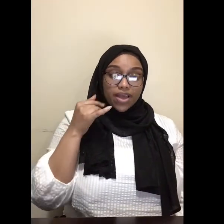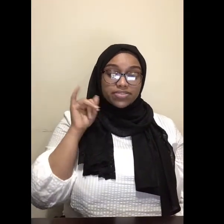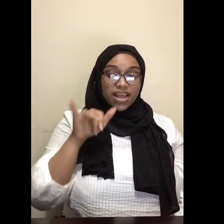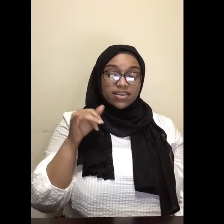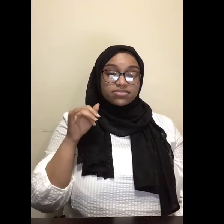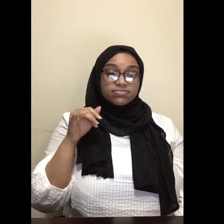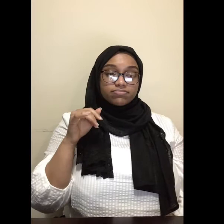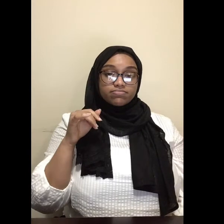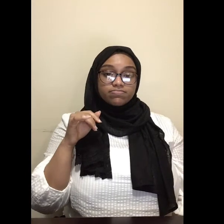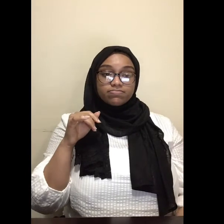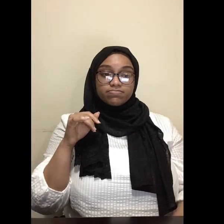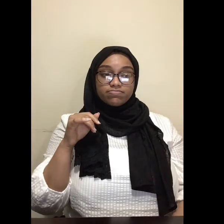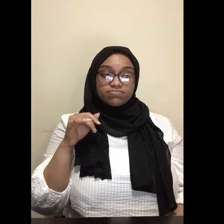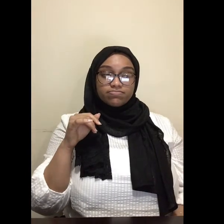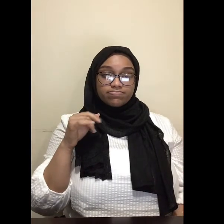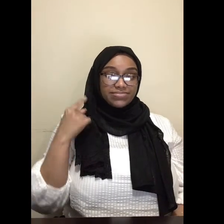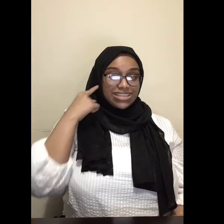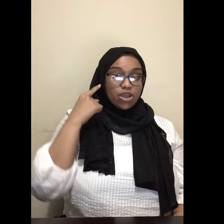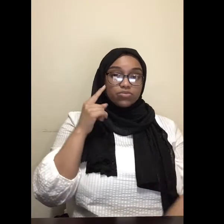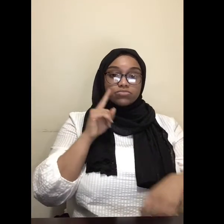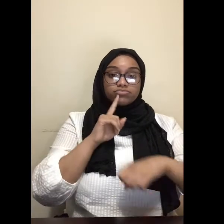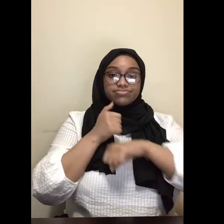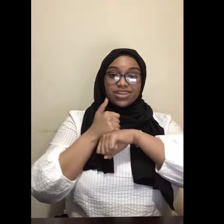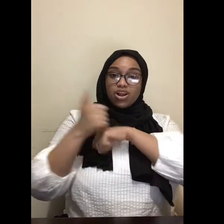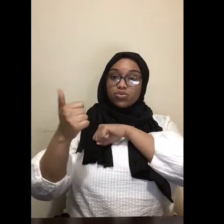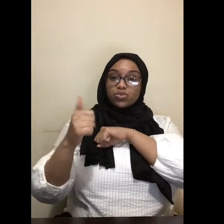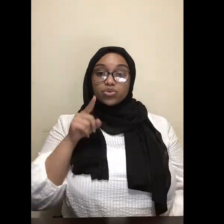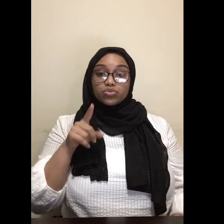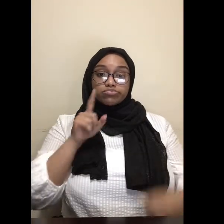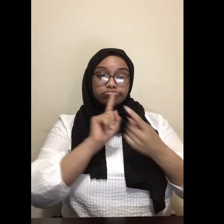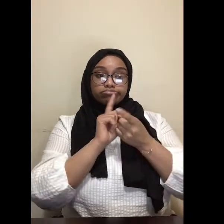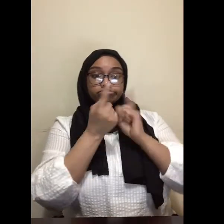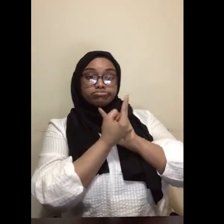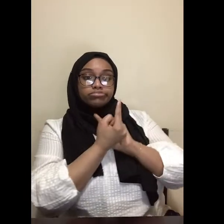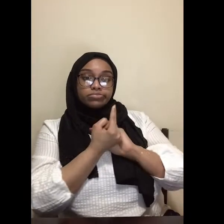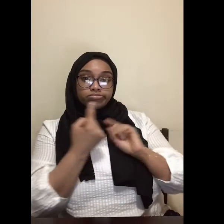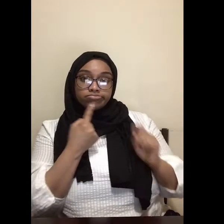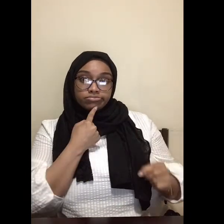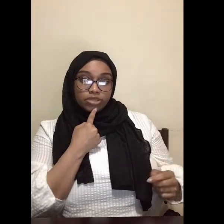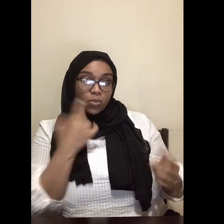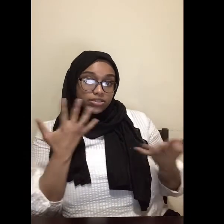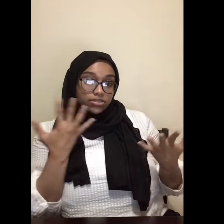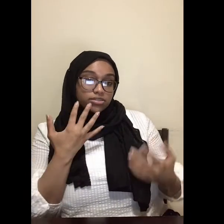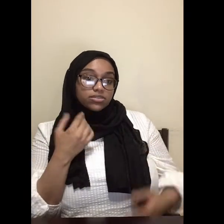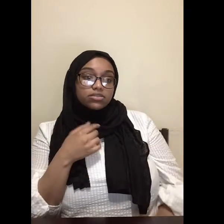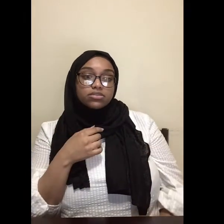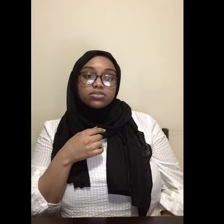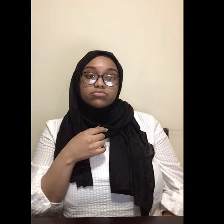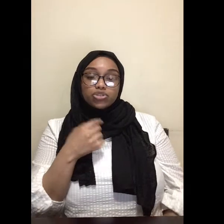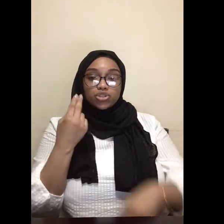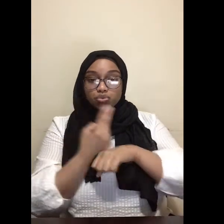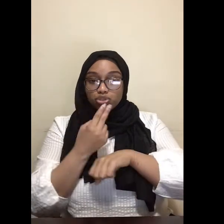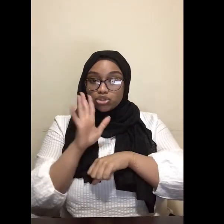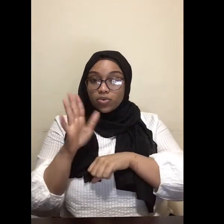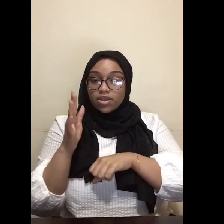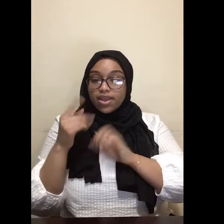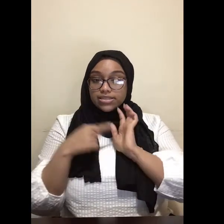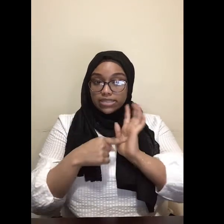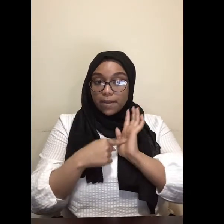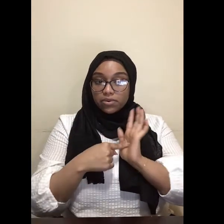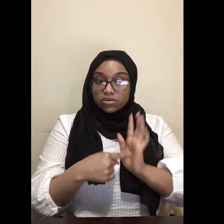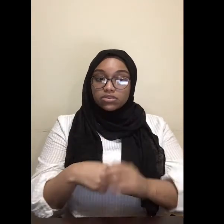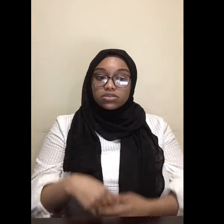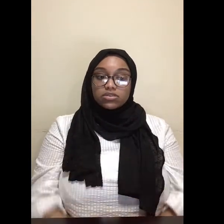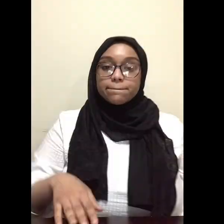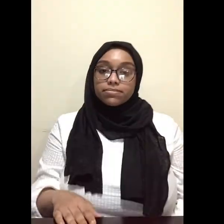And so then you want to pause and give them time to state their position. It's not about you. Remember, you want